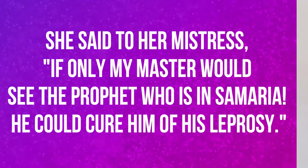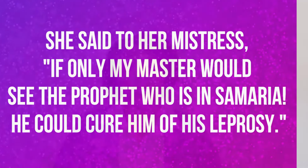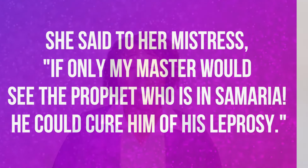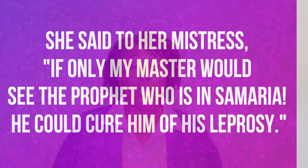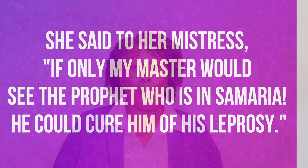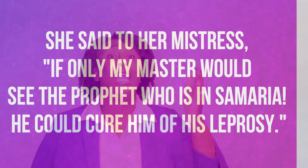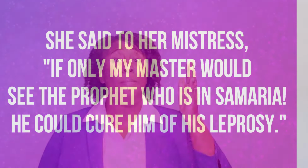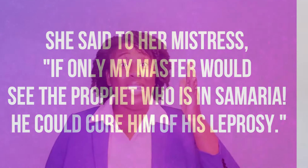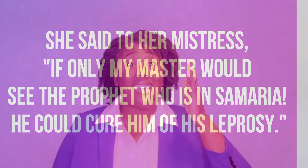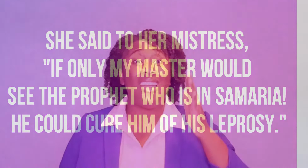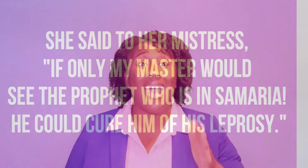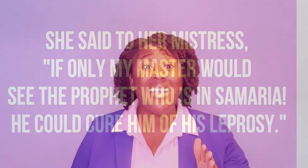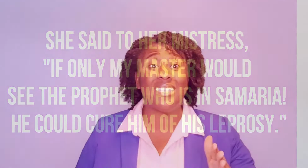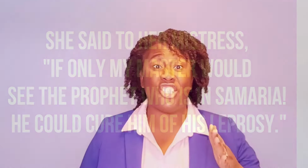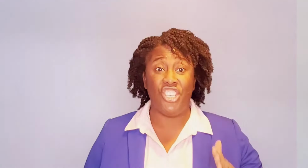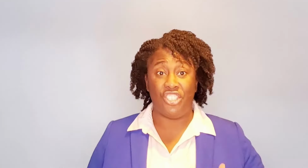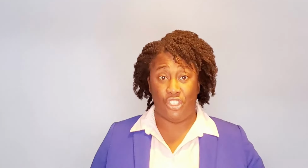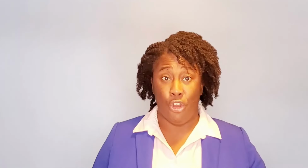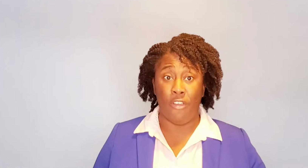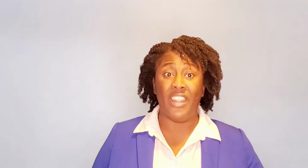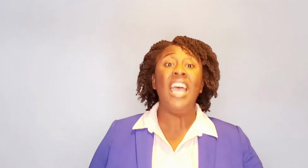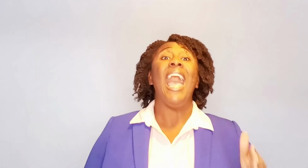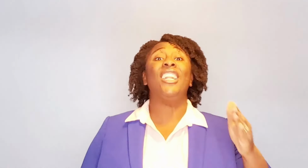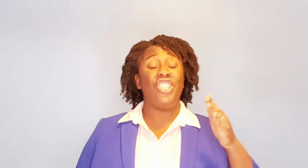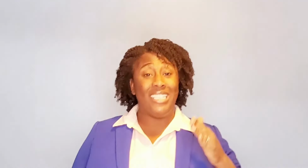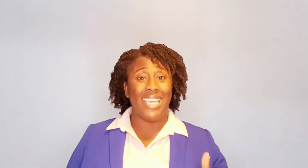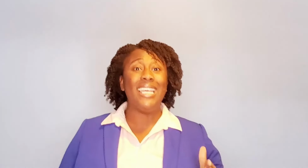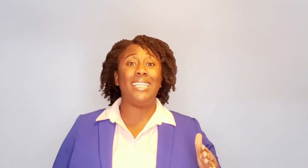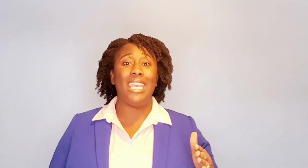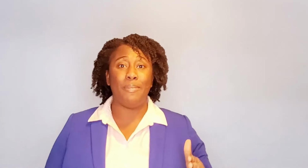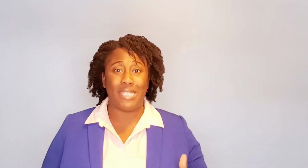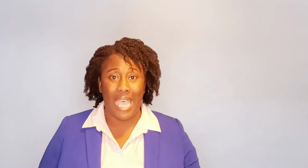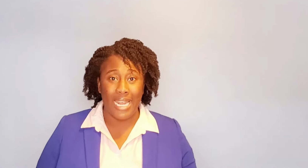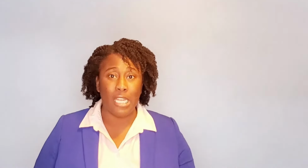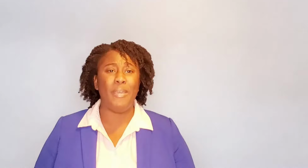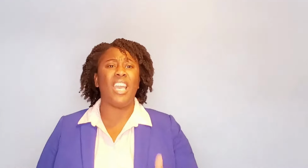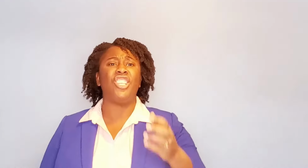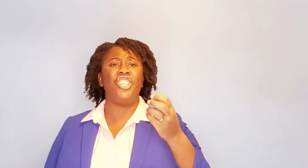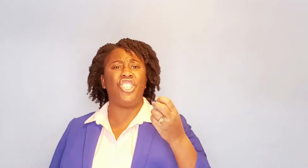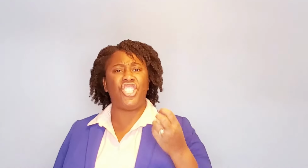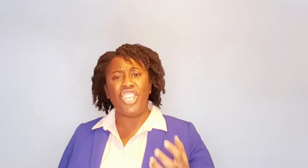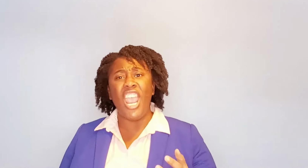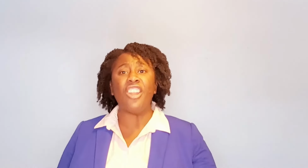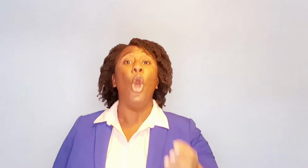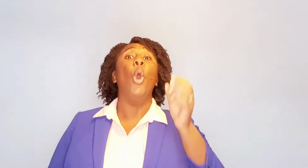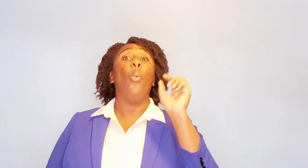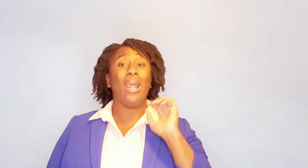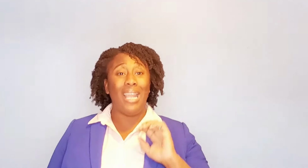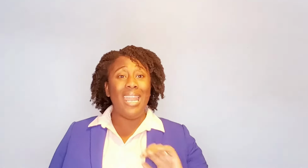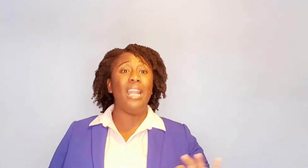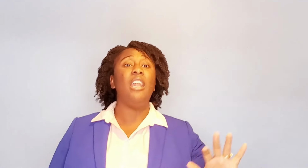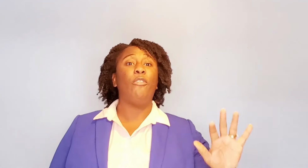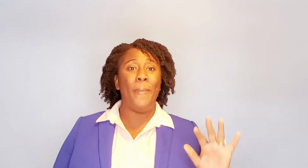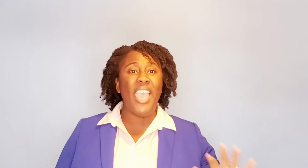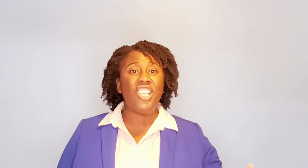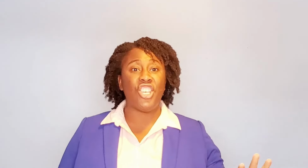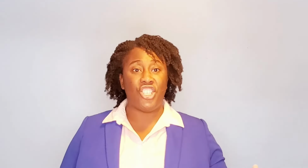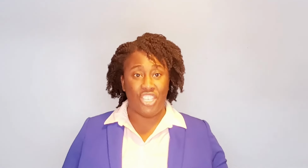leprosy." Because she served and she didn't keep silent, because she shared what little information she